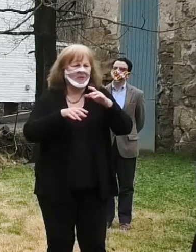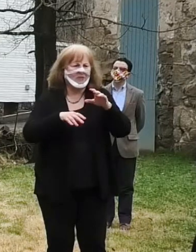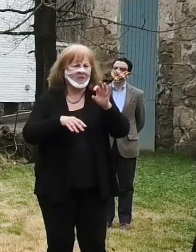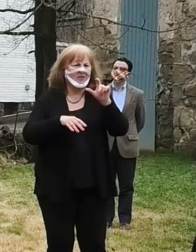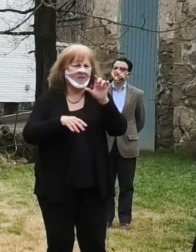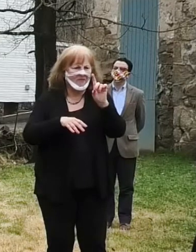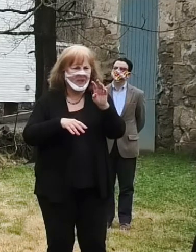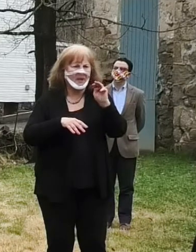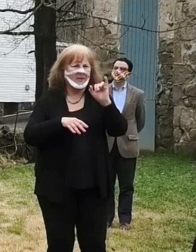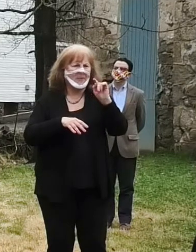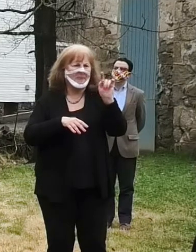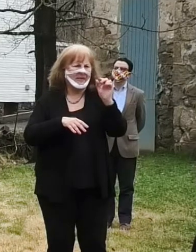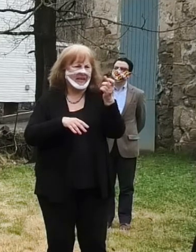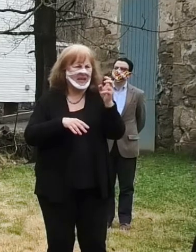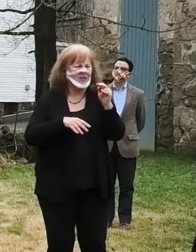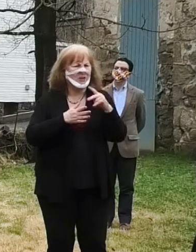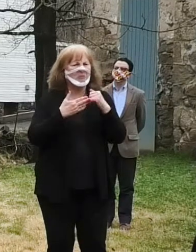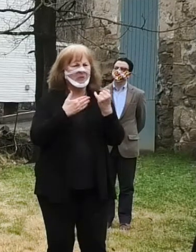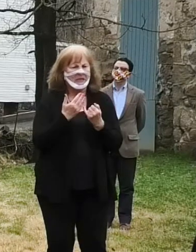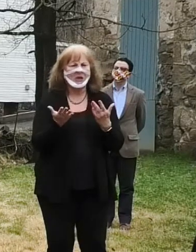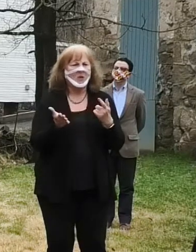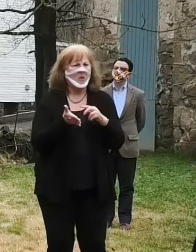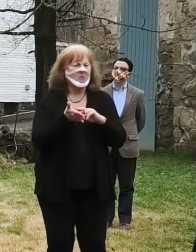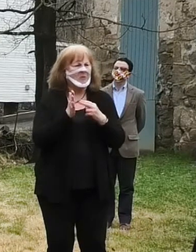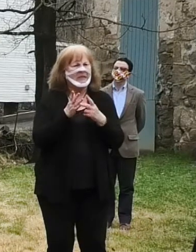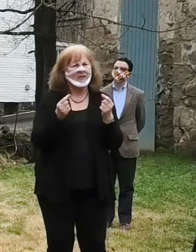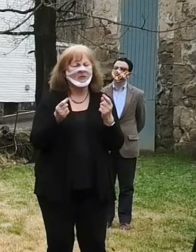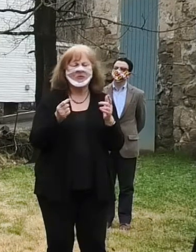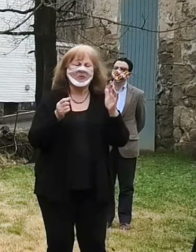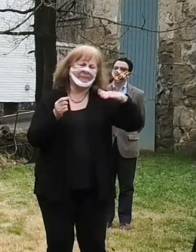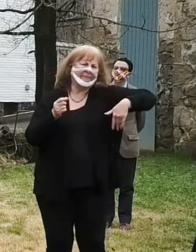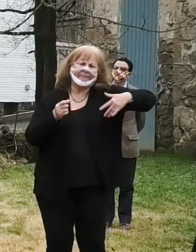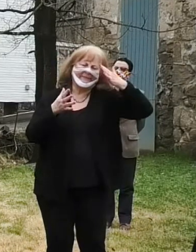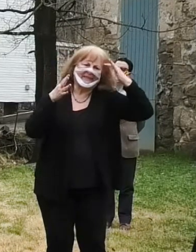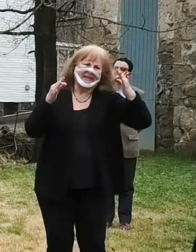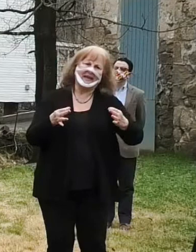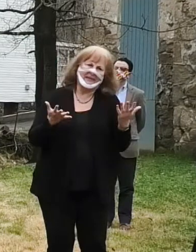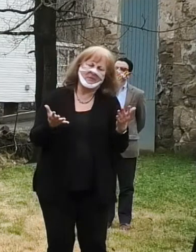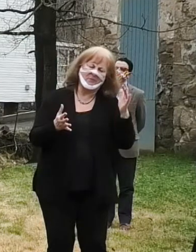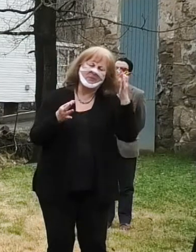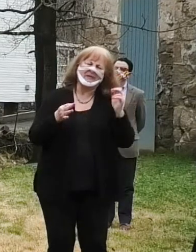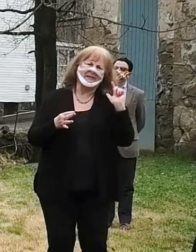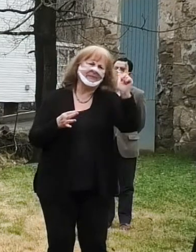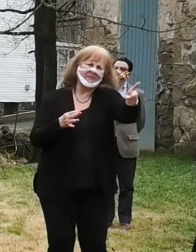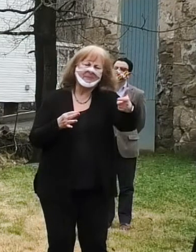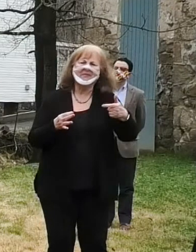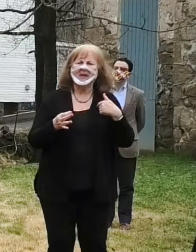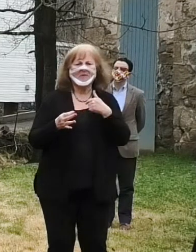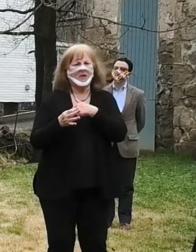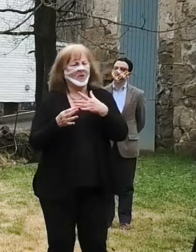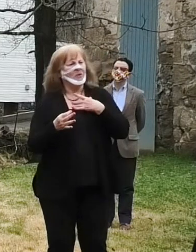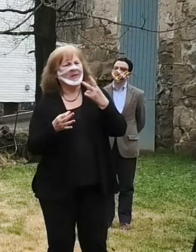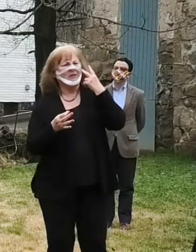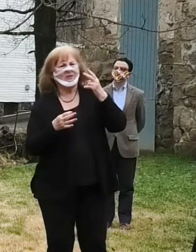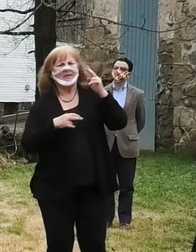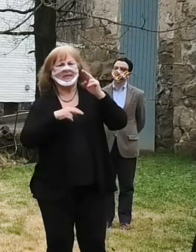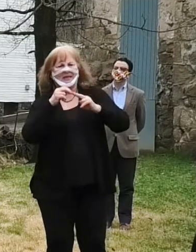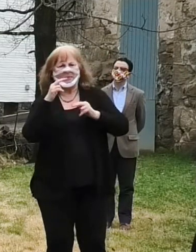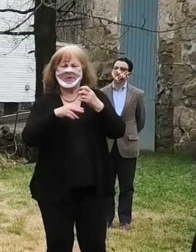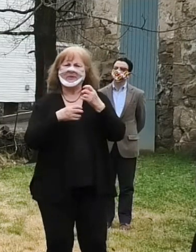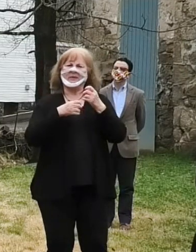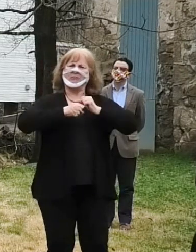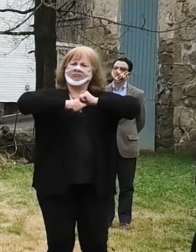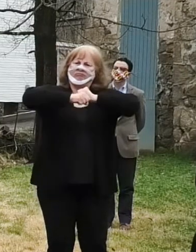projects, what we intend to do will be decided then, but we would just like to see them return